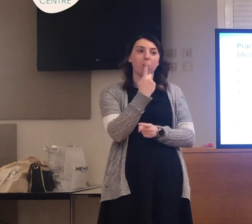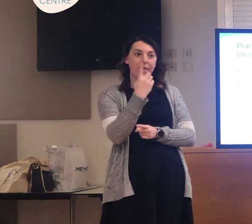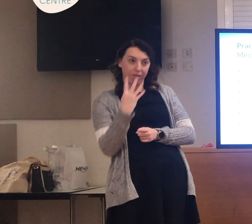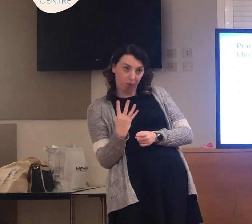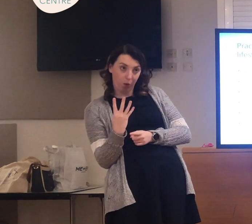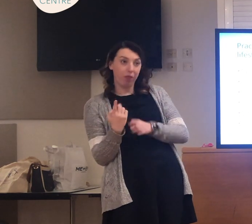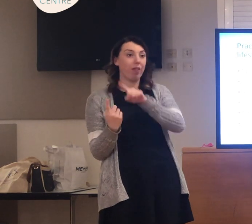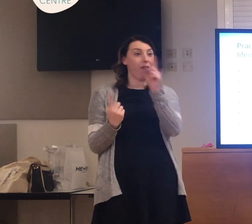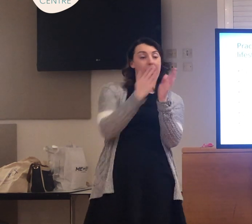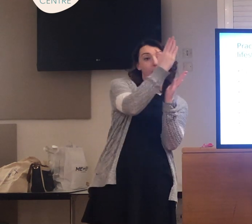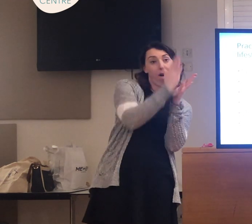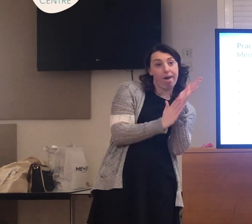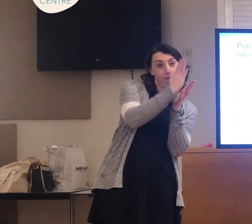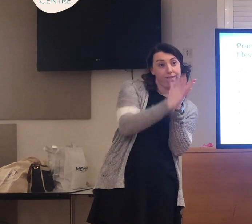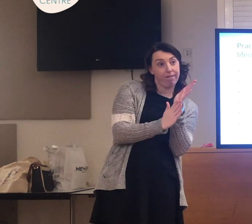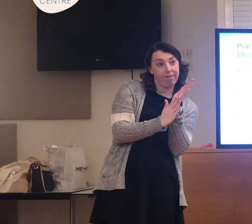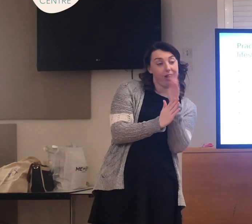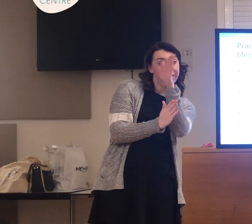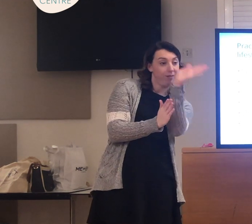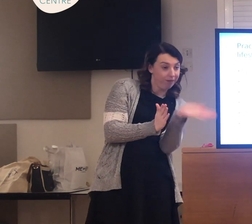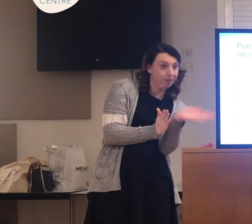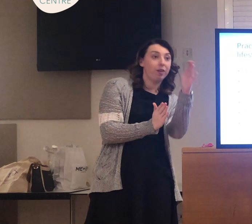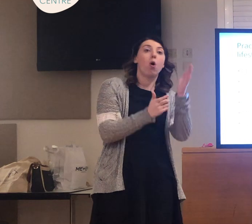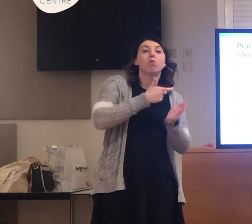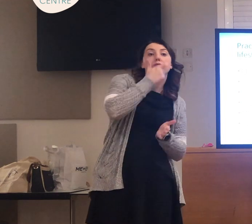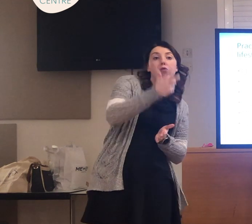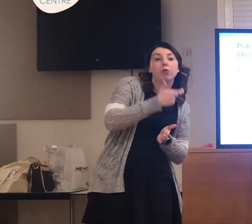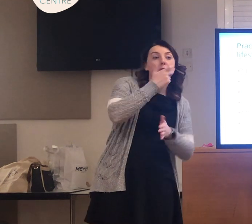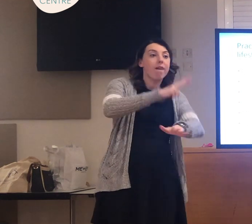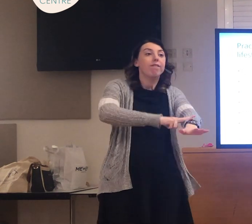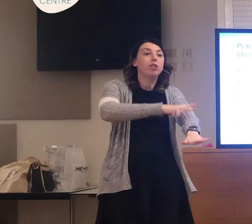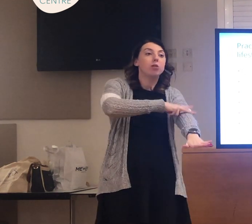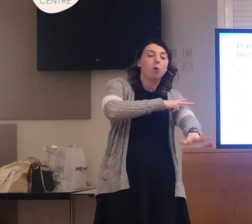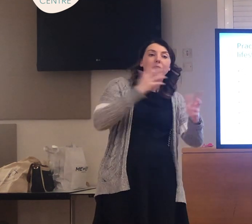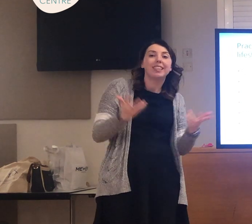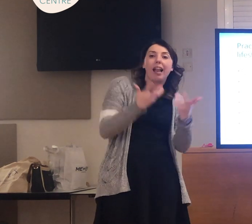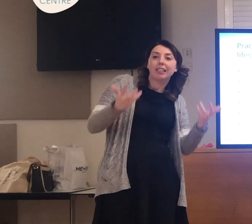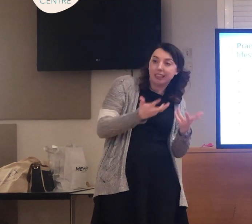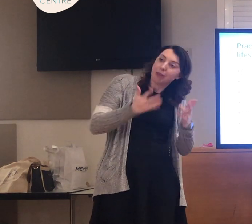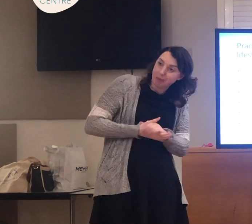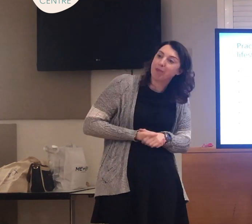And half of that plate, fruit, vegetables, or salad.